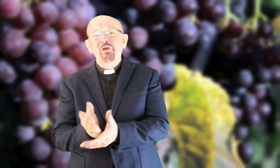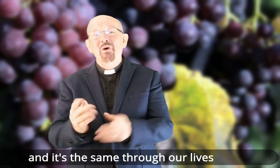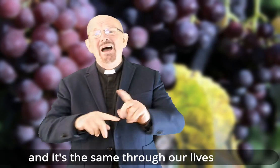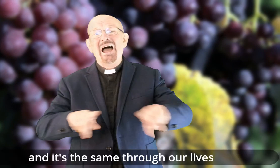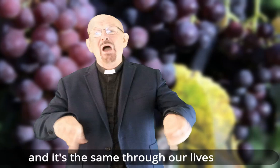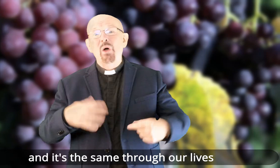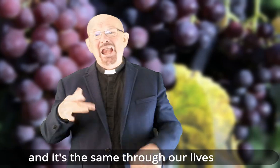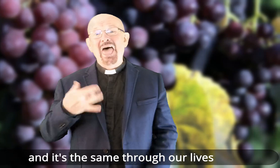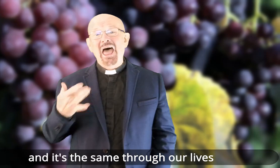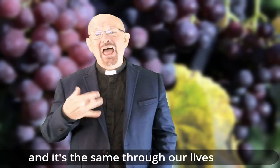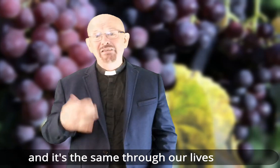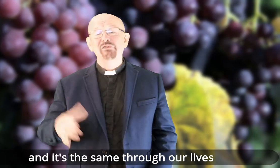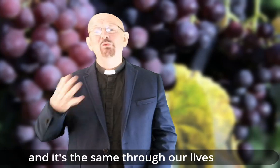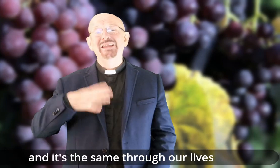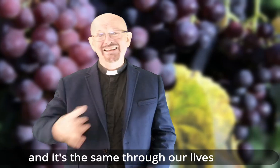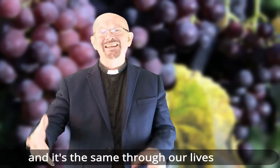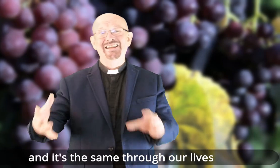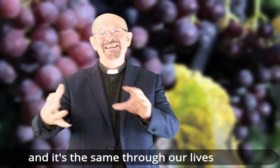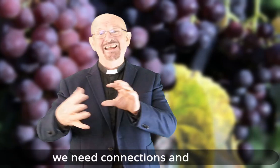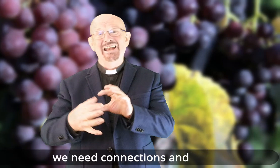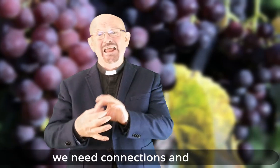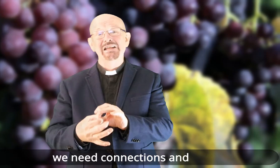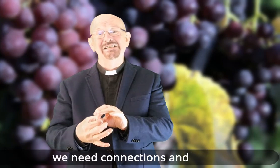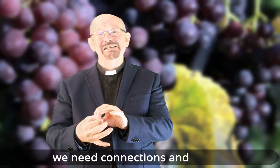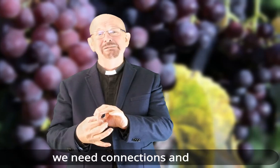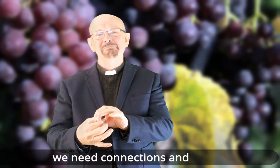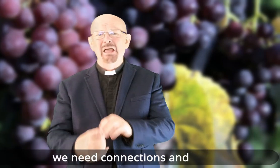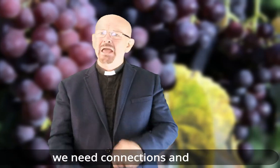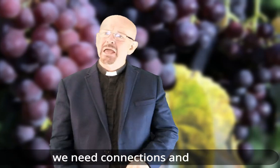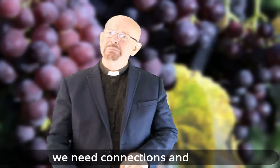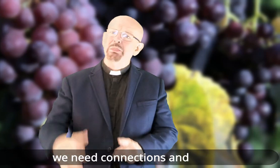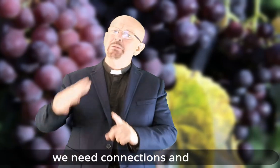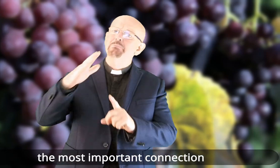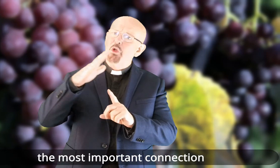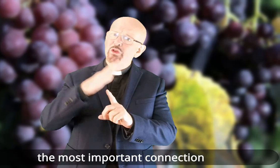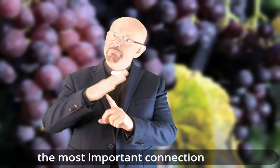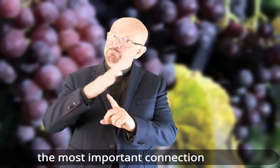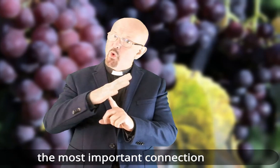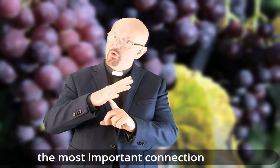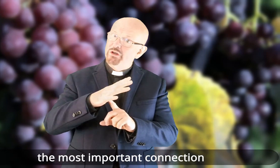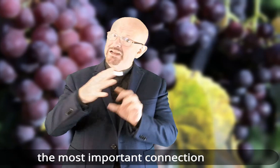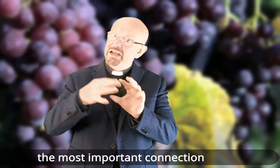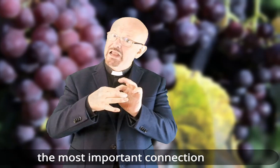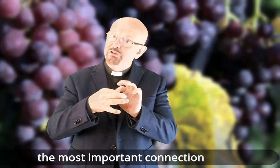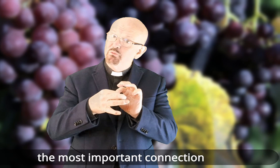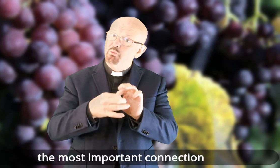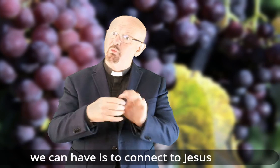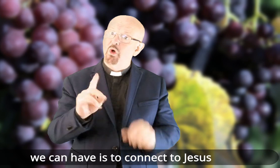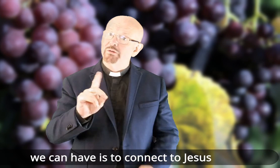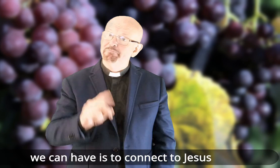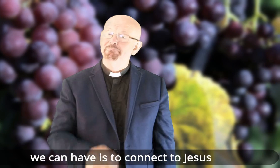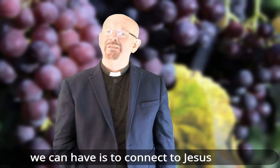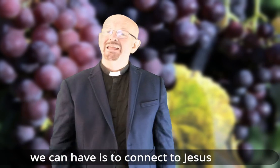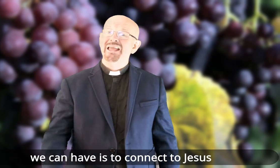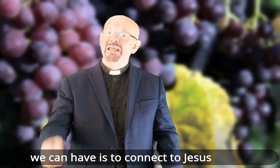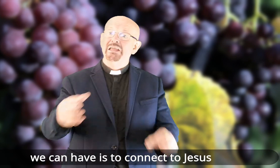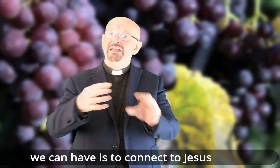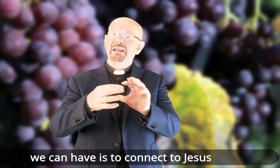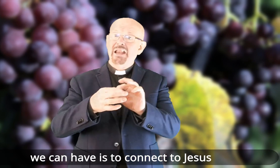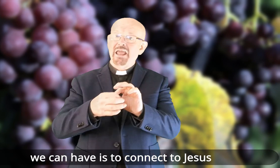And it's the same through our lives. We need connections and the most important connection we can have is to connect